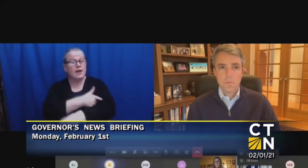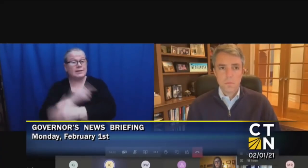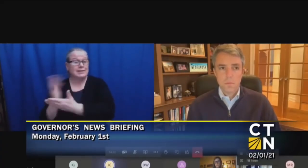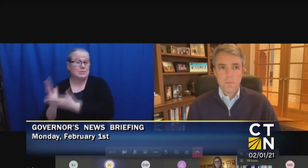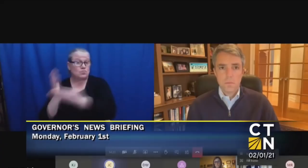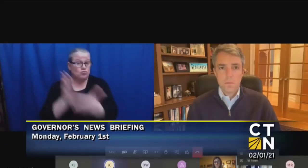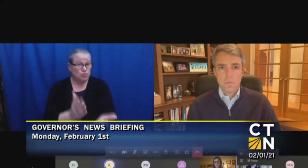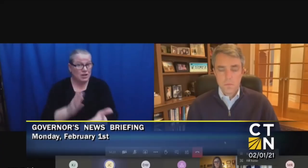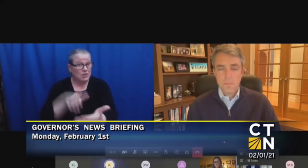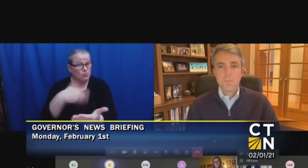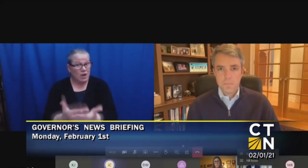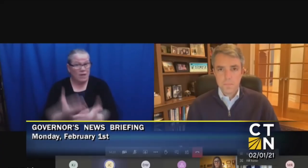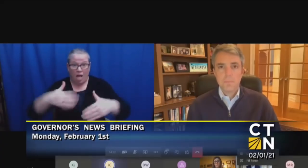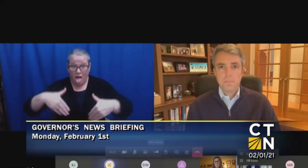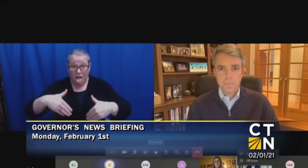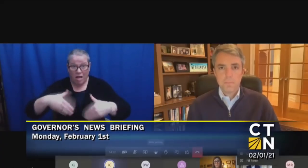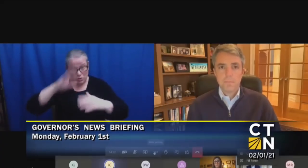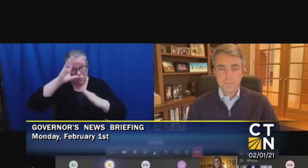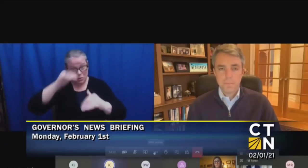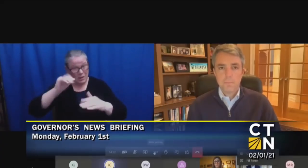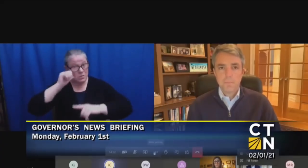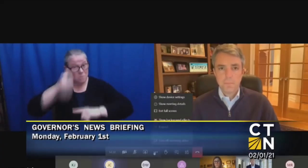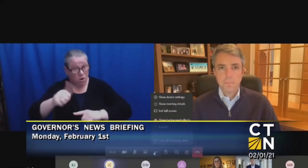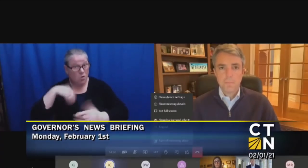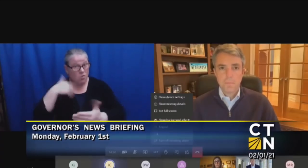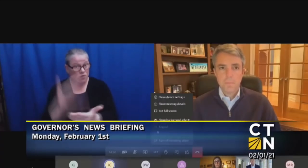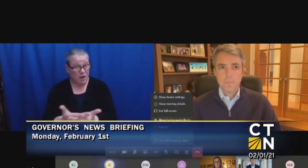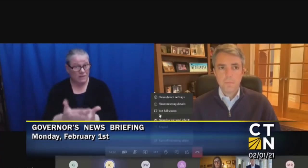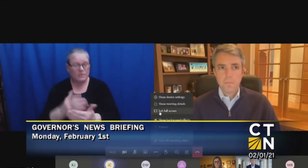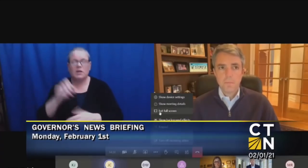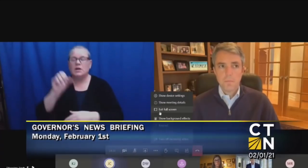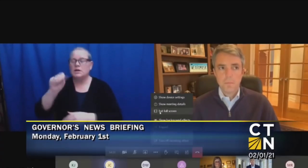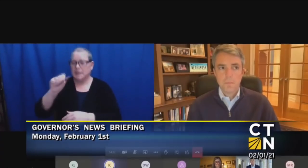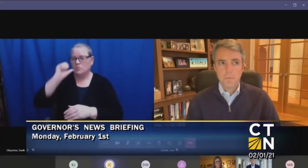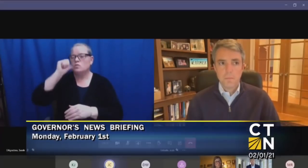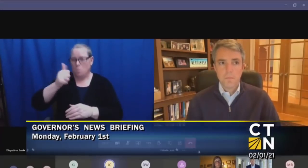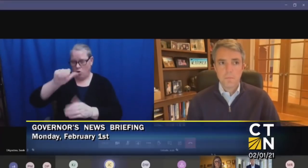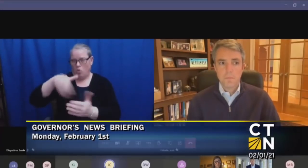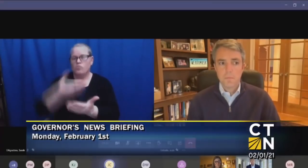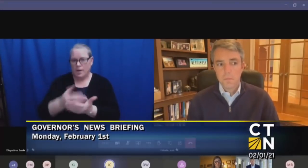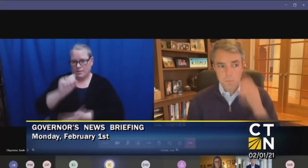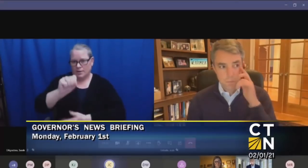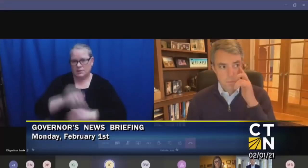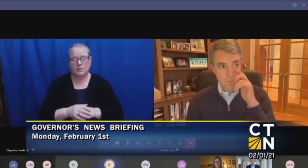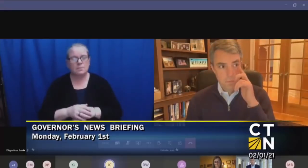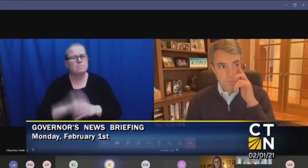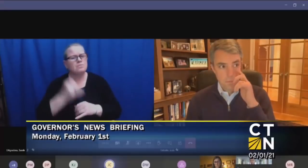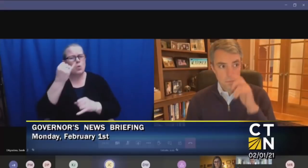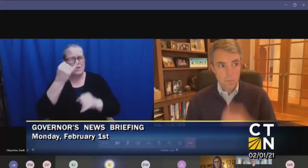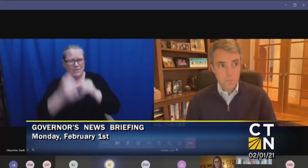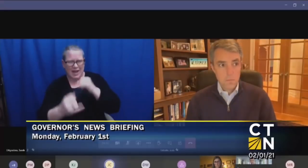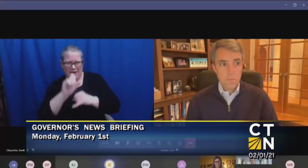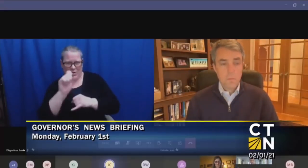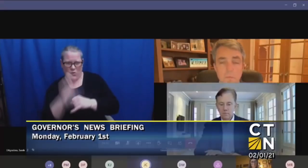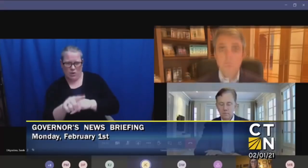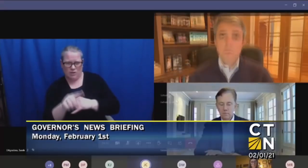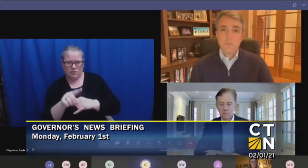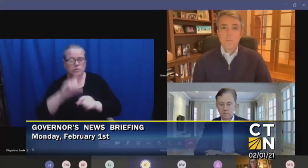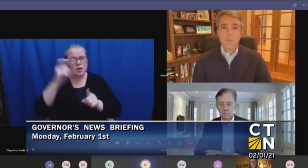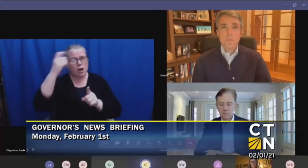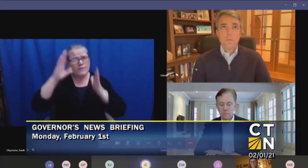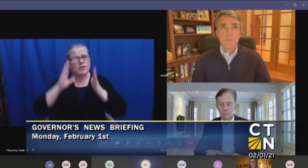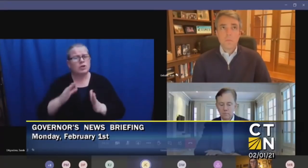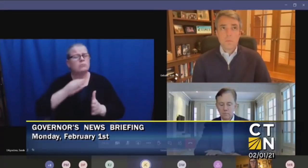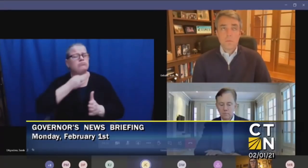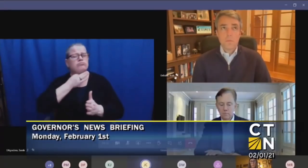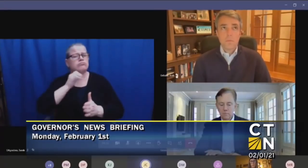expected tomorrow? Yes. Great. And just one final question. Can you just, Governor, update us on where we